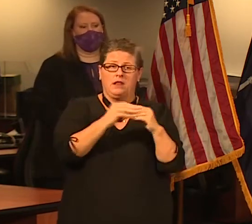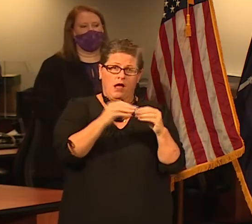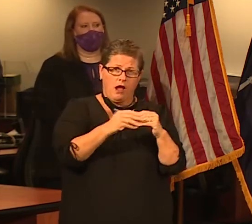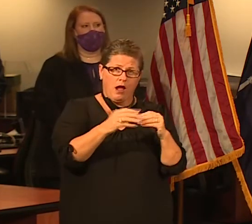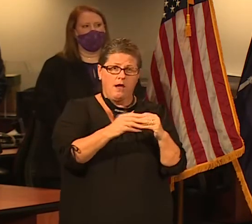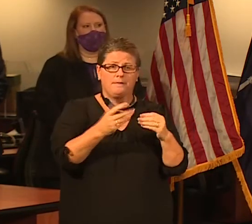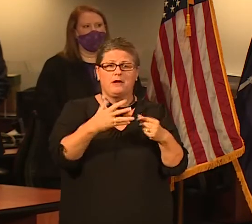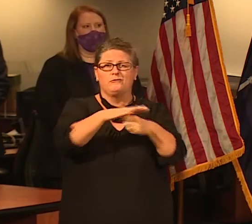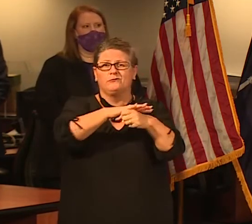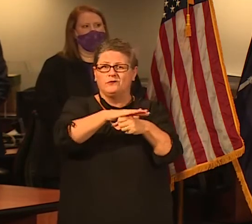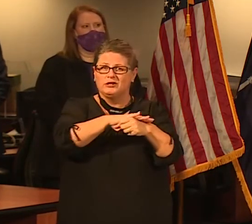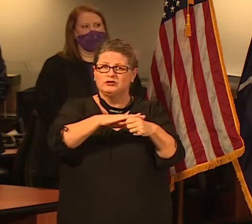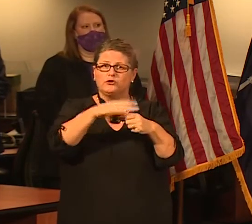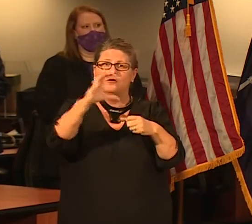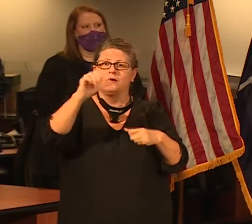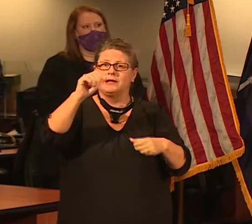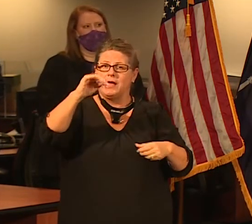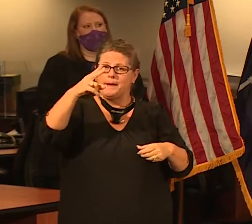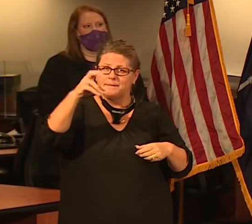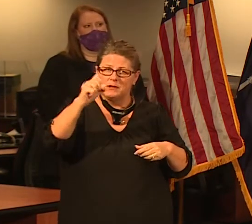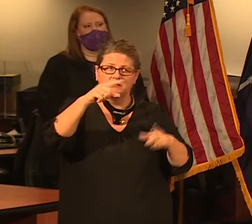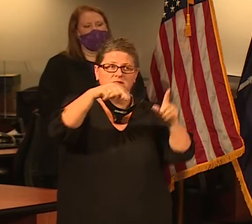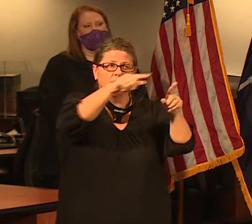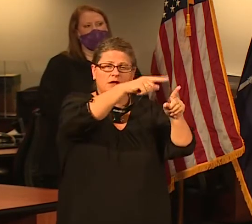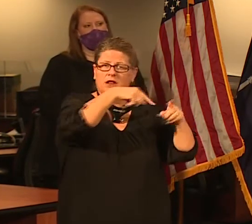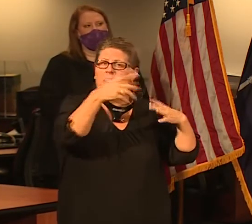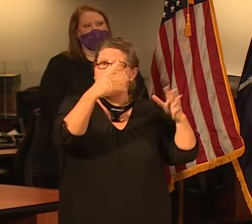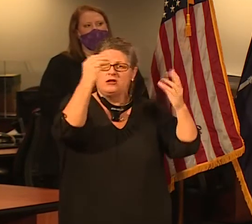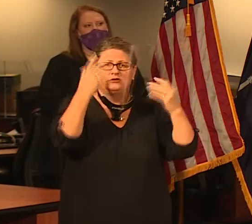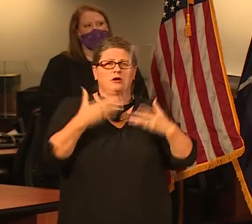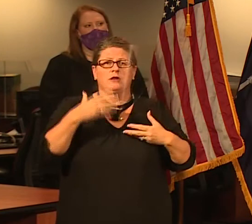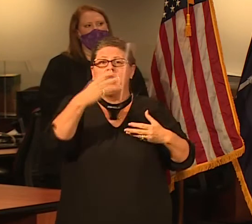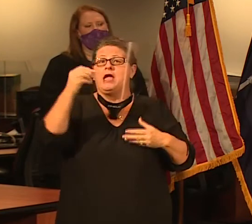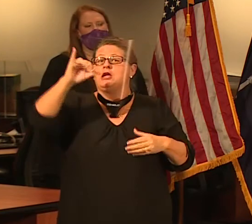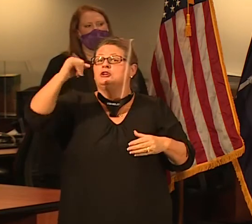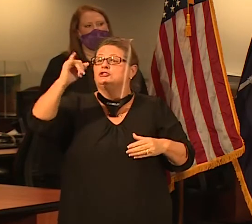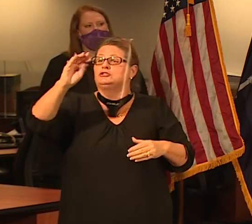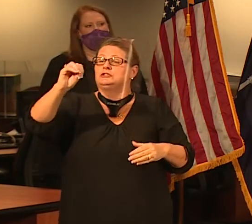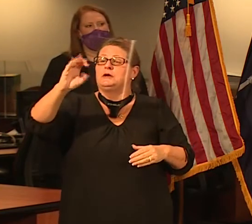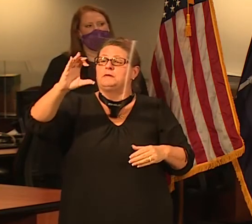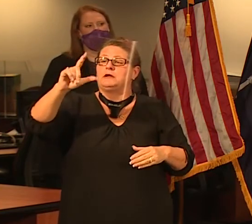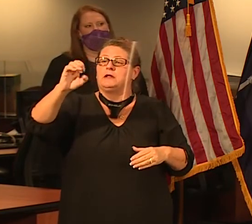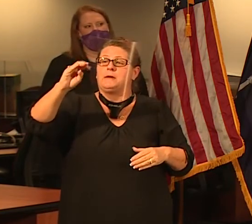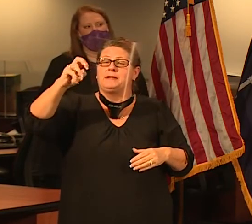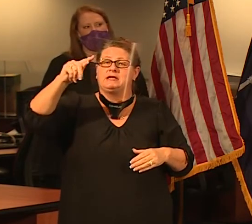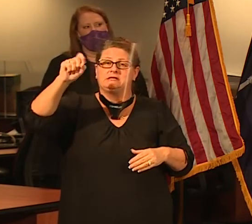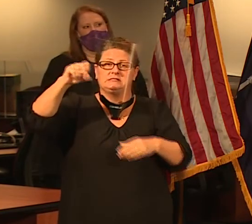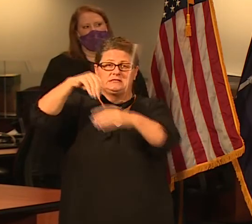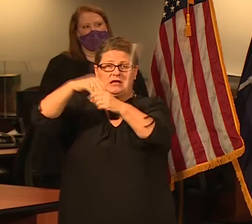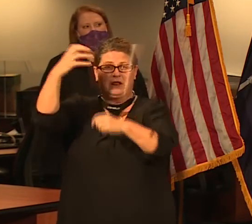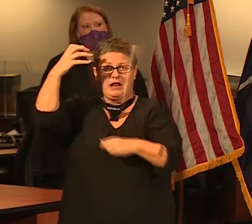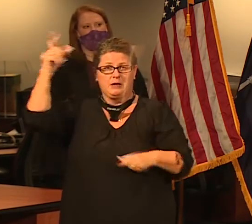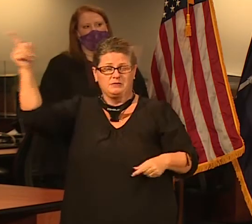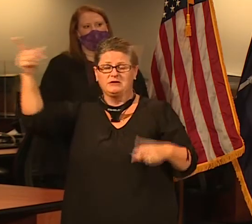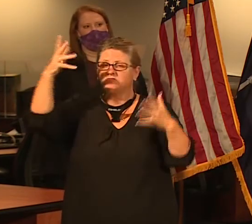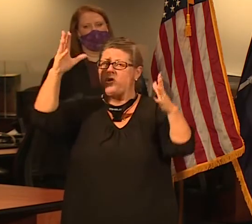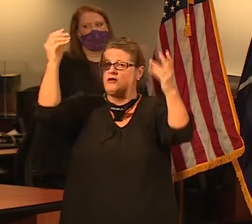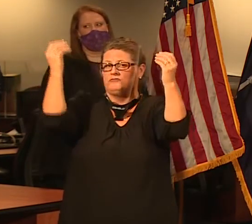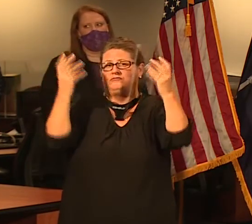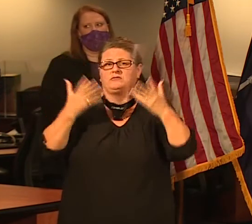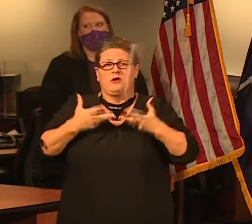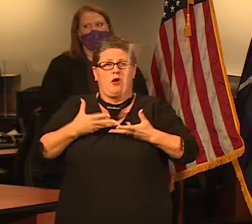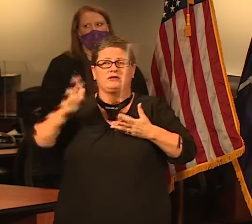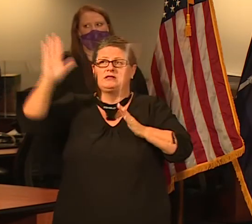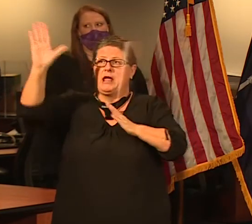the regional campuses, and Jim Clements, President Clements at Clemson, and others are working hard on